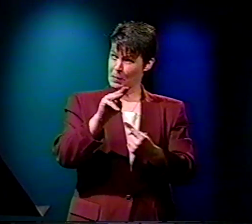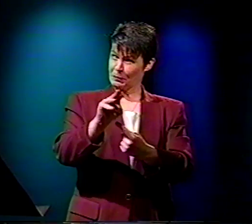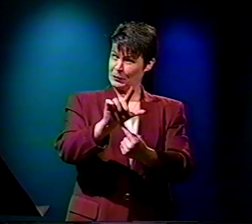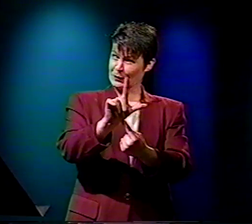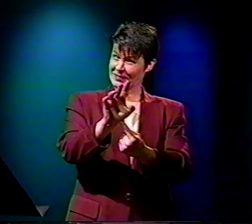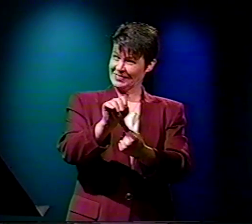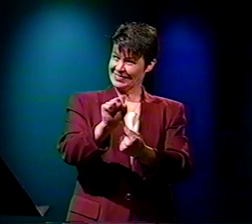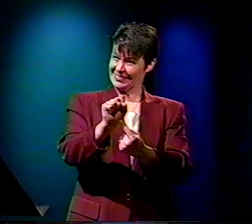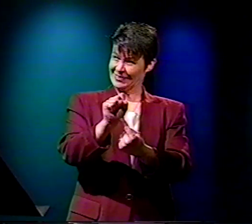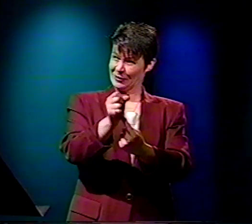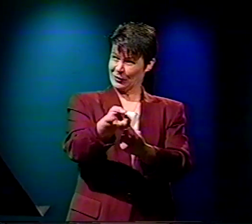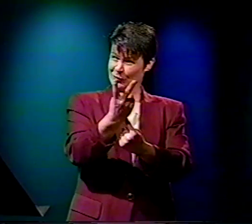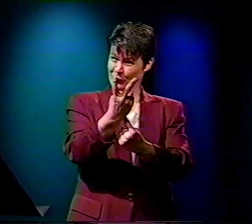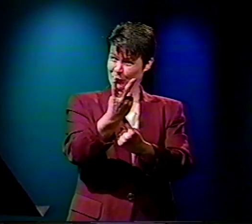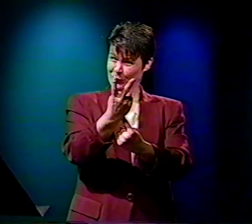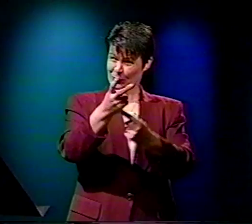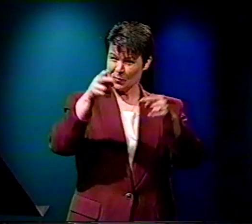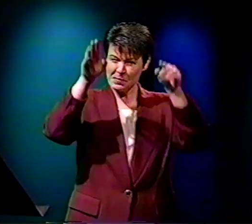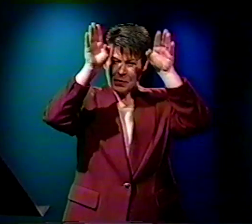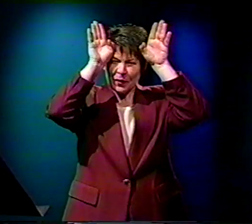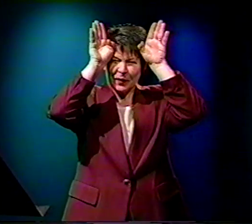The other story that I want to tell you is about two mules.